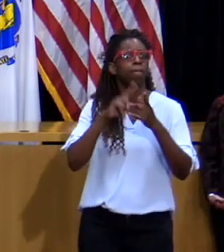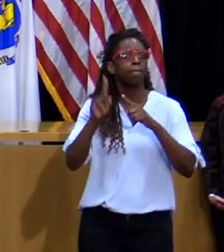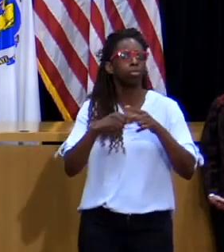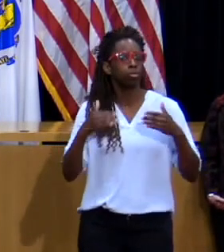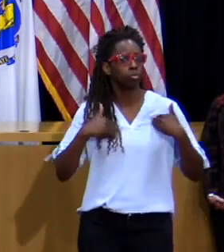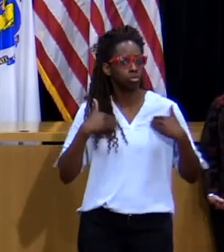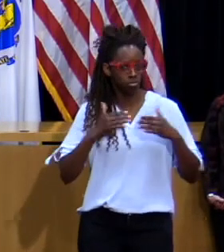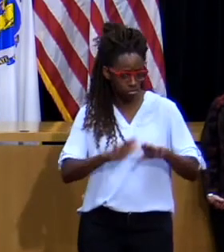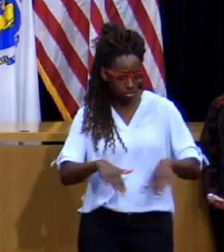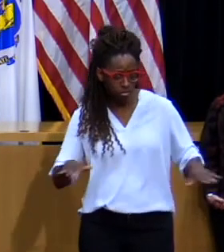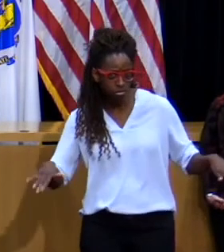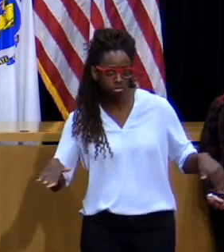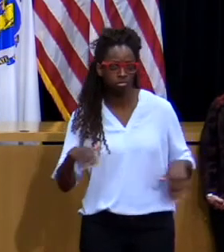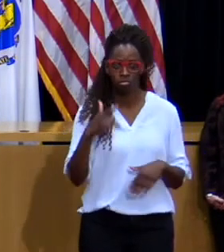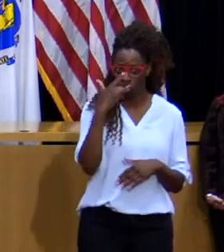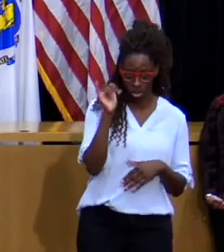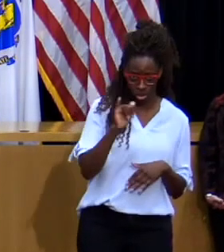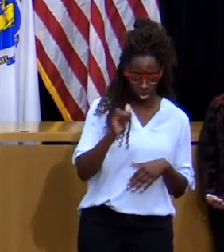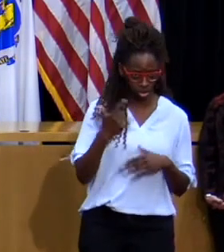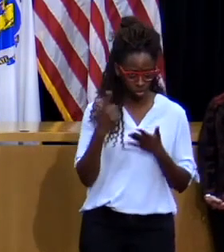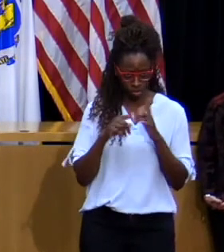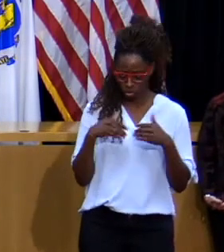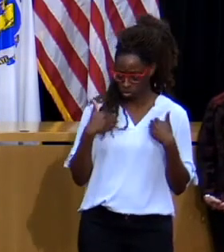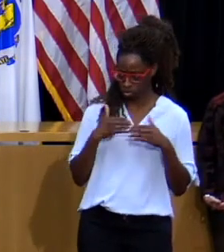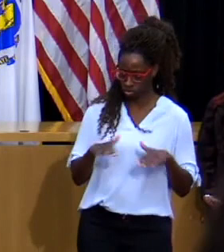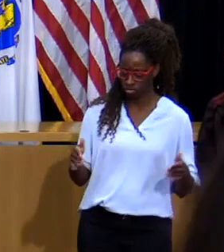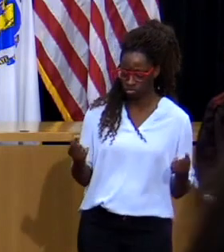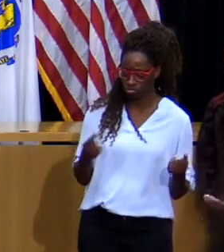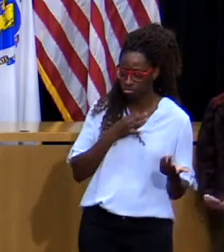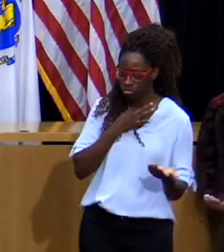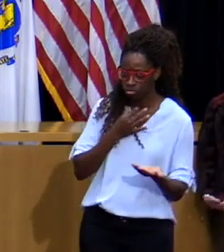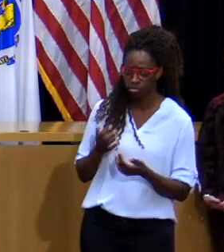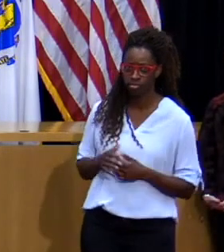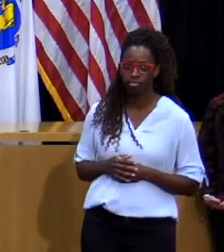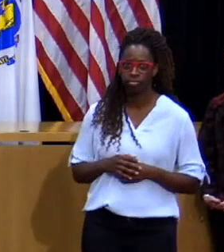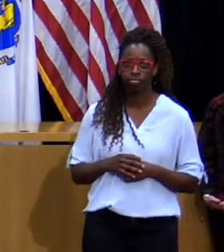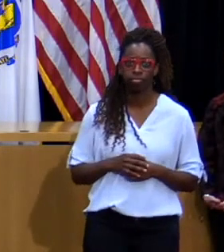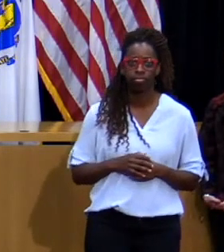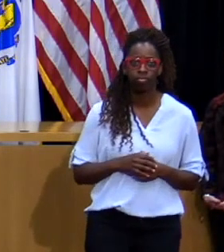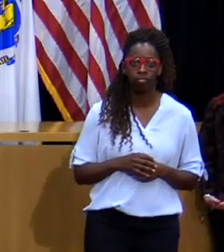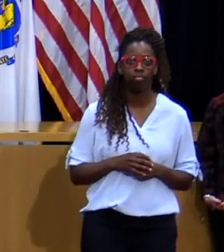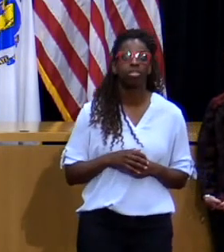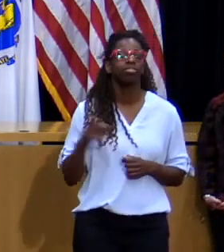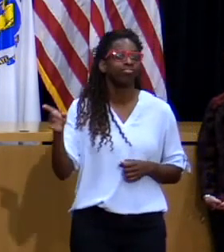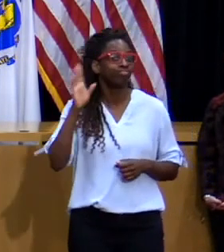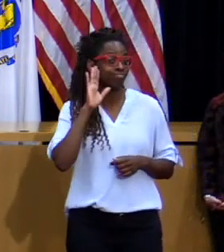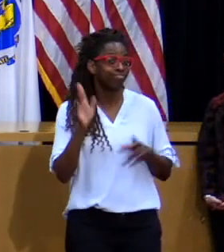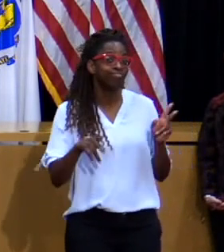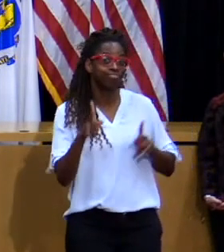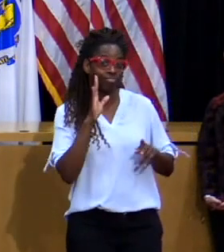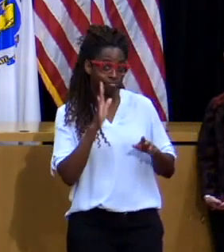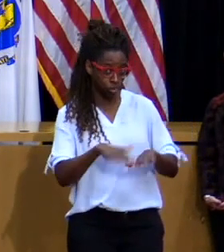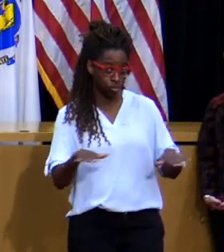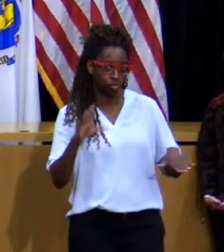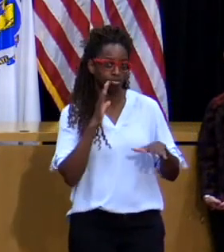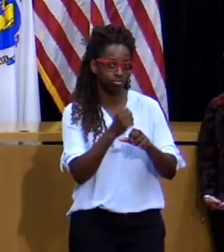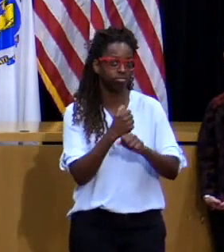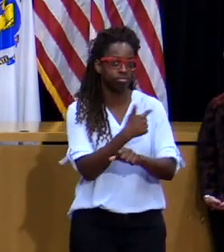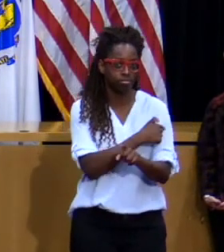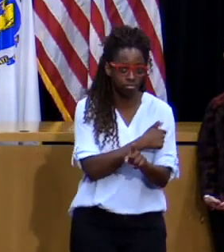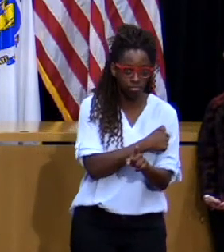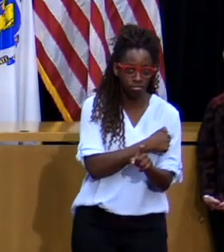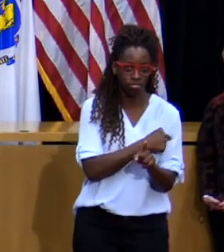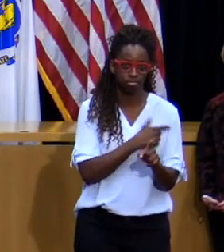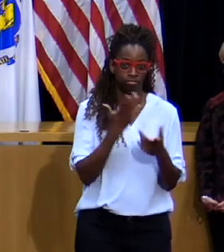don't know about what the indications for pediatric population will be from the emergency use authorization. So I think we just can't say what the indications will be in